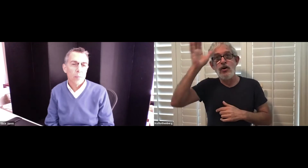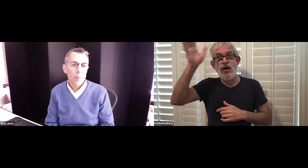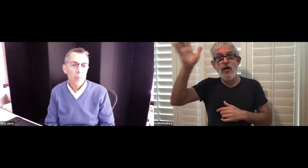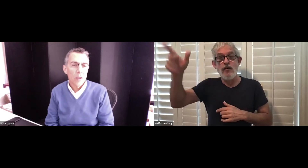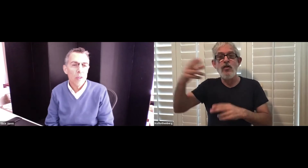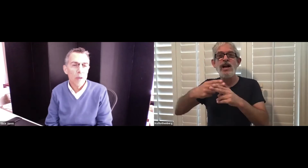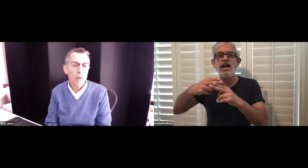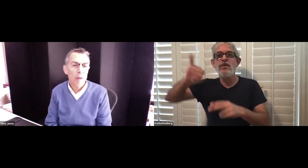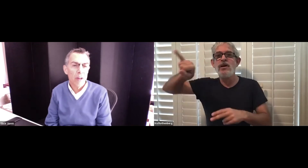So my great-grandfather,